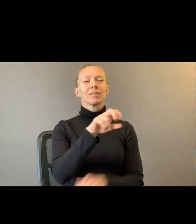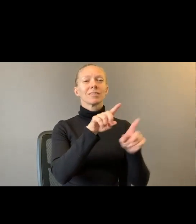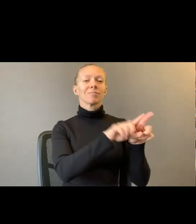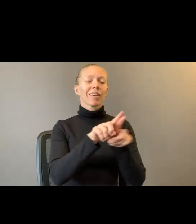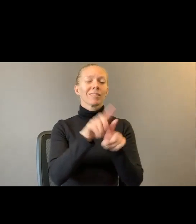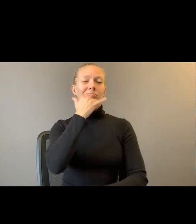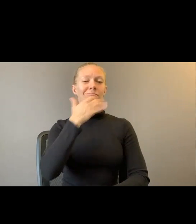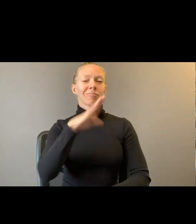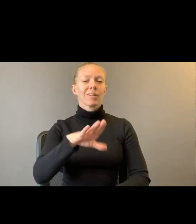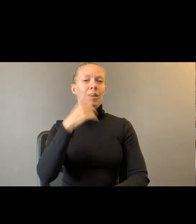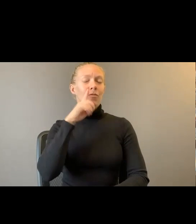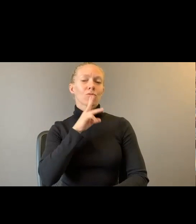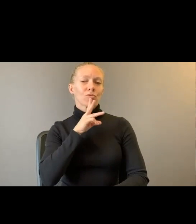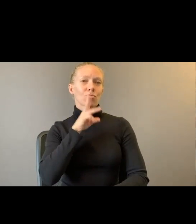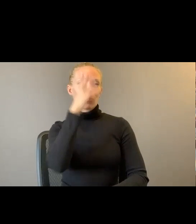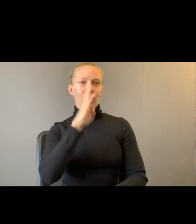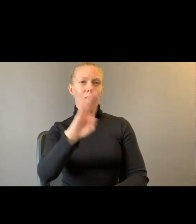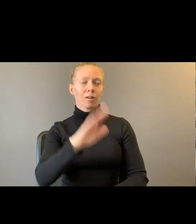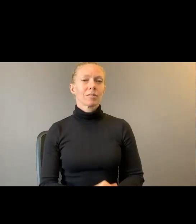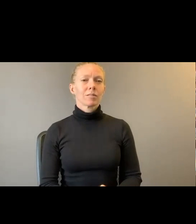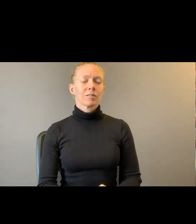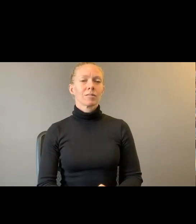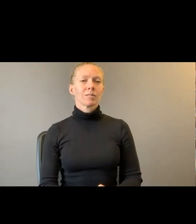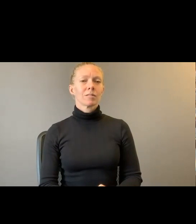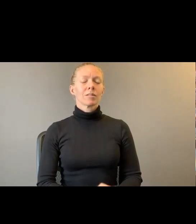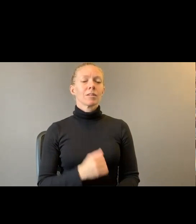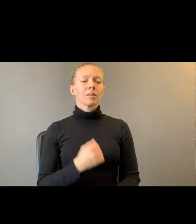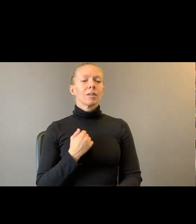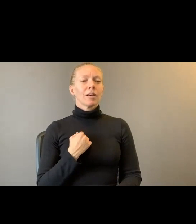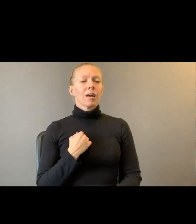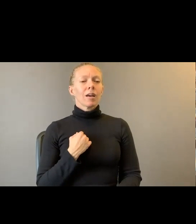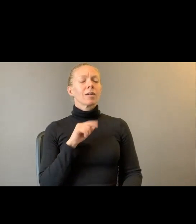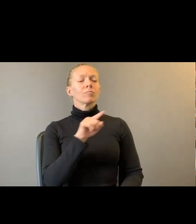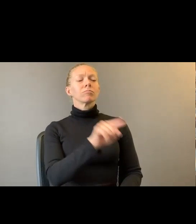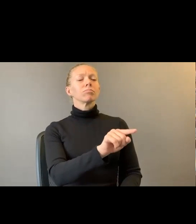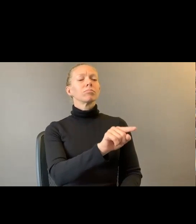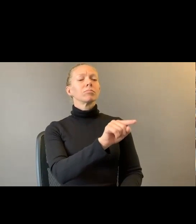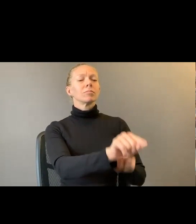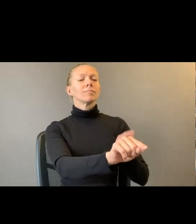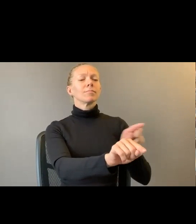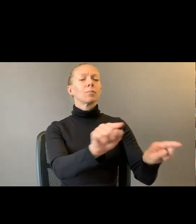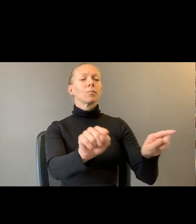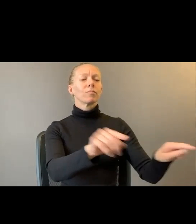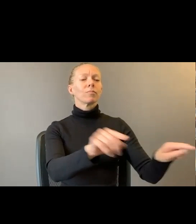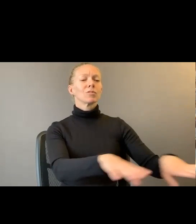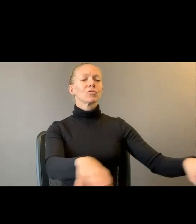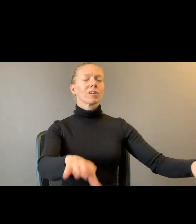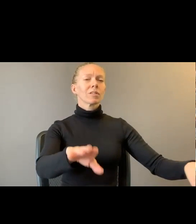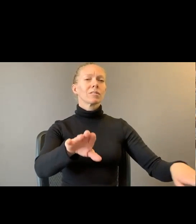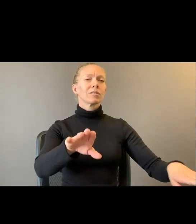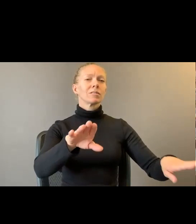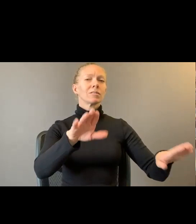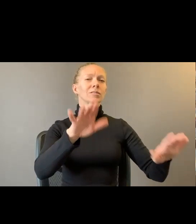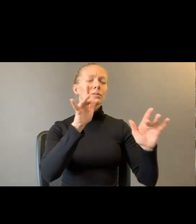My small fingers point to the child. Hailed from sun. Gilded in plastic gold.